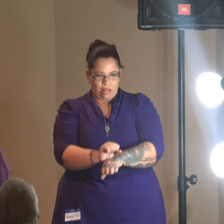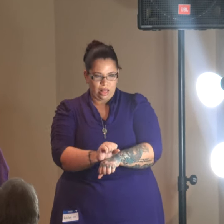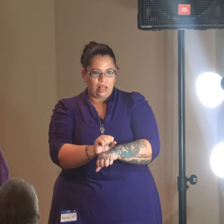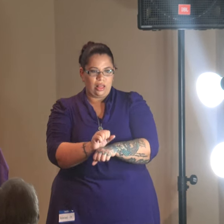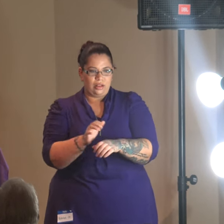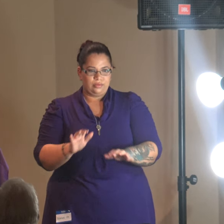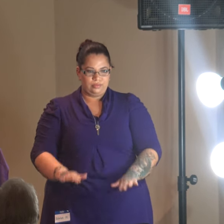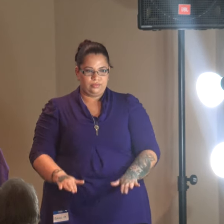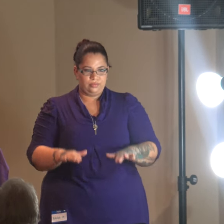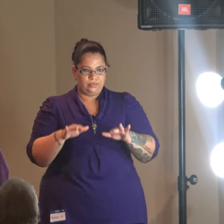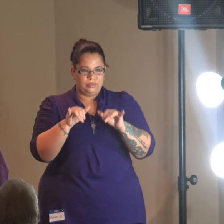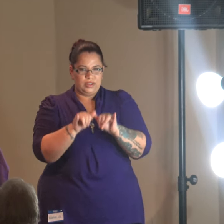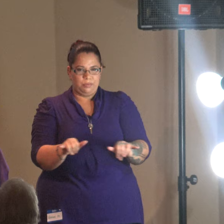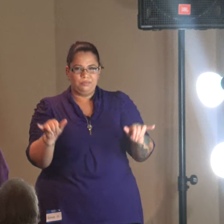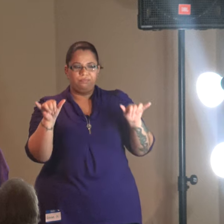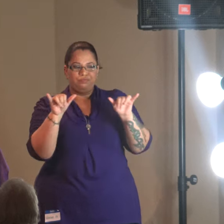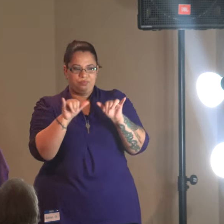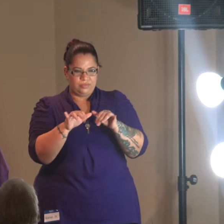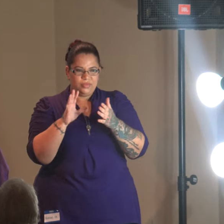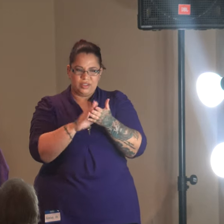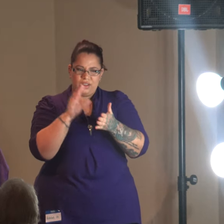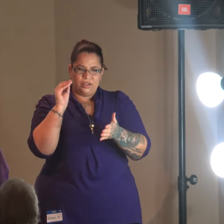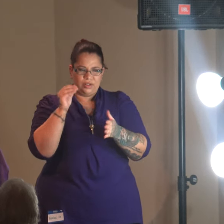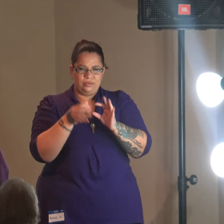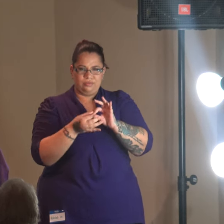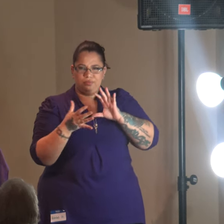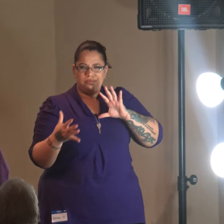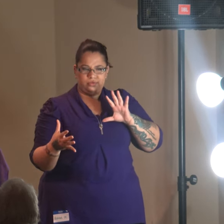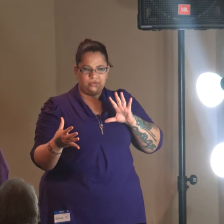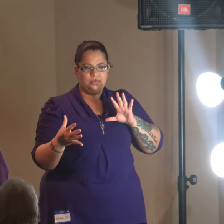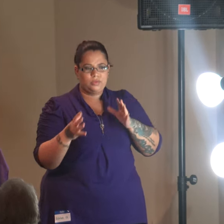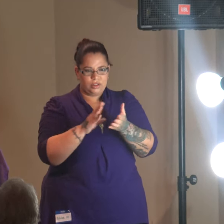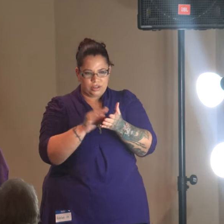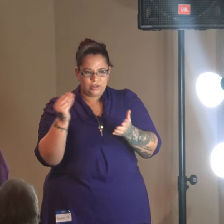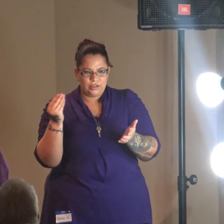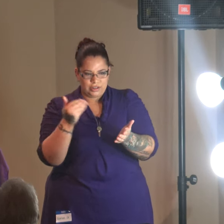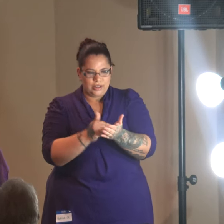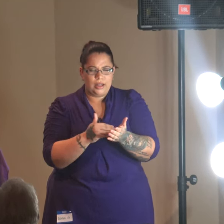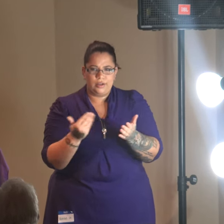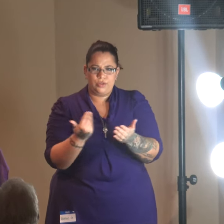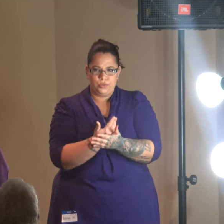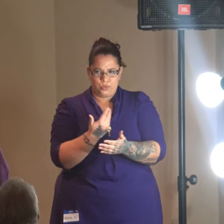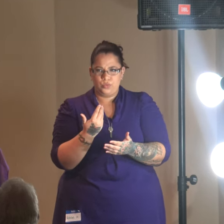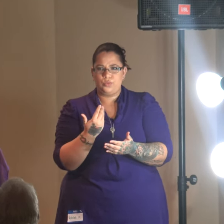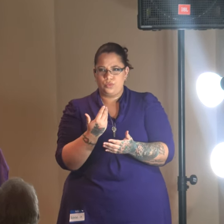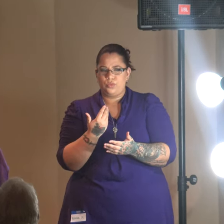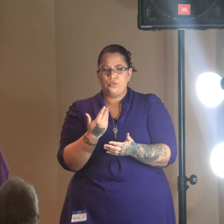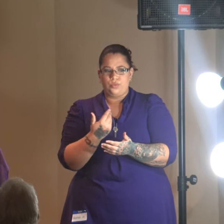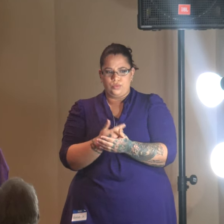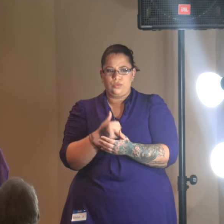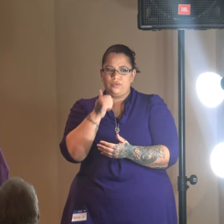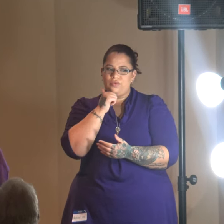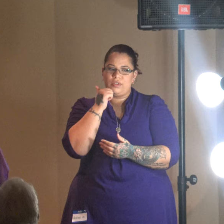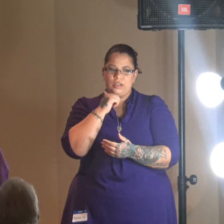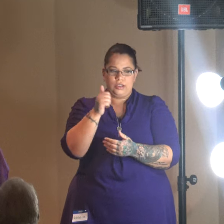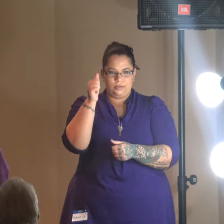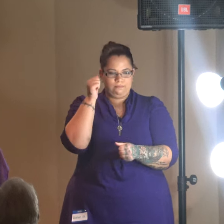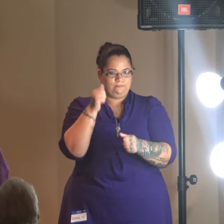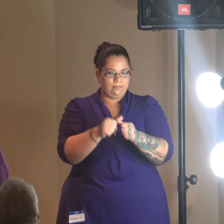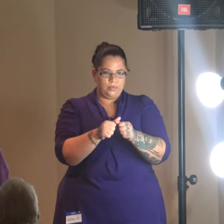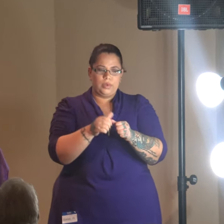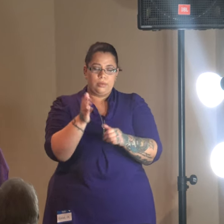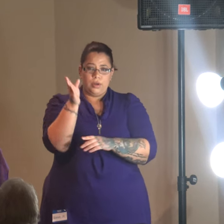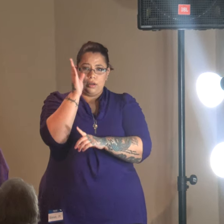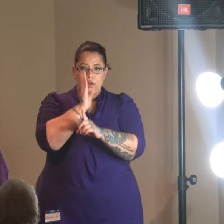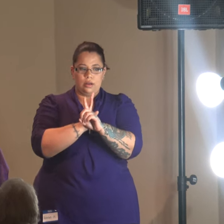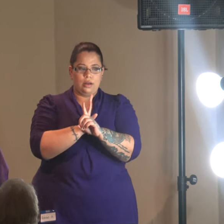are. You remind yourself every day, I am created in the image and likeness of all that is.